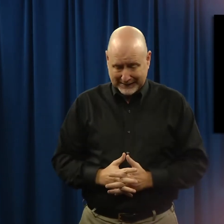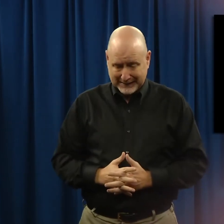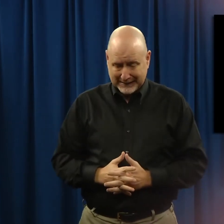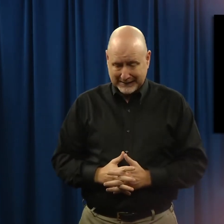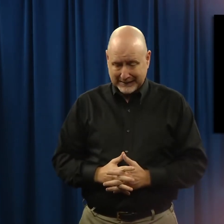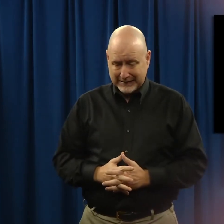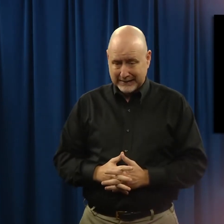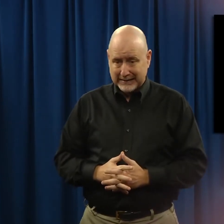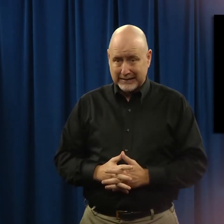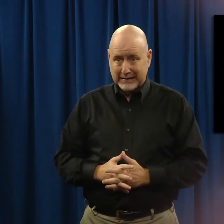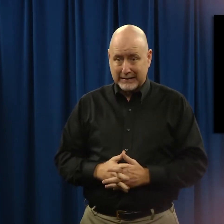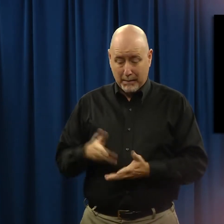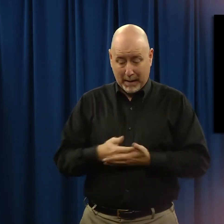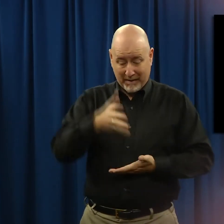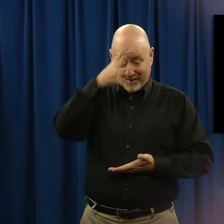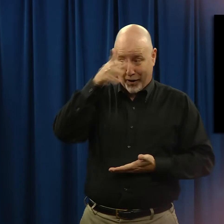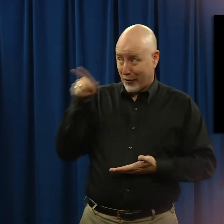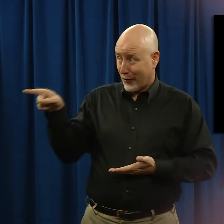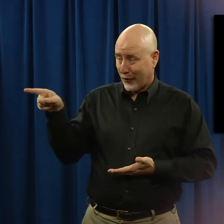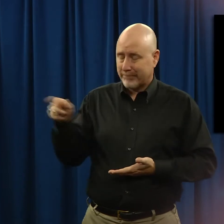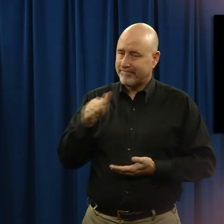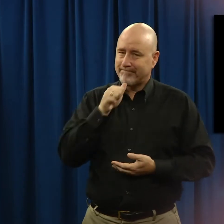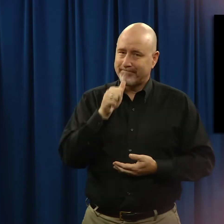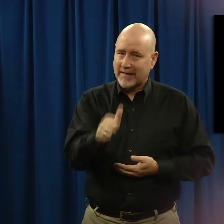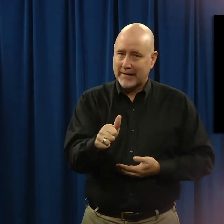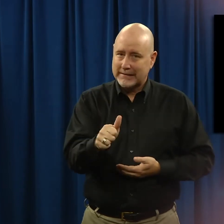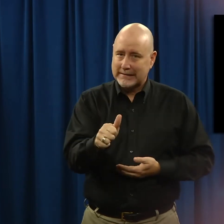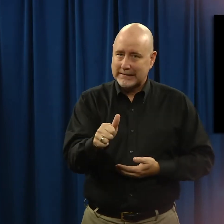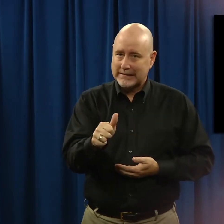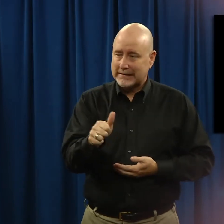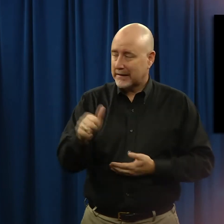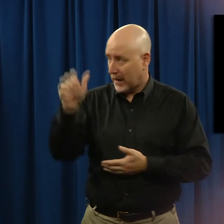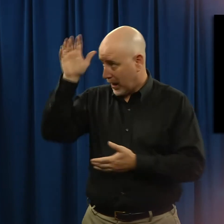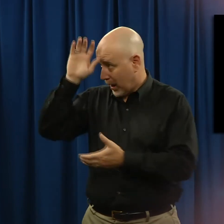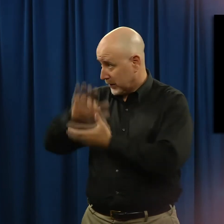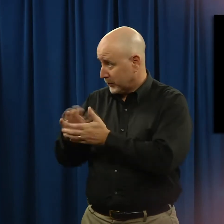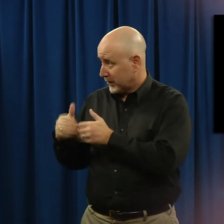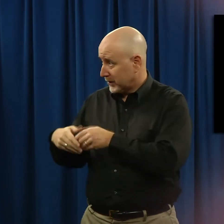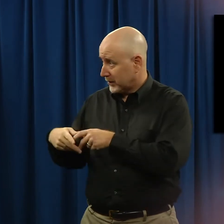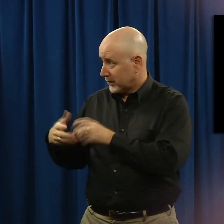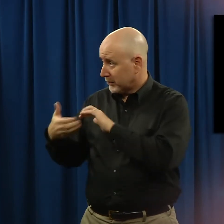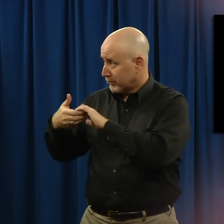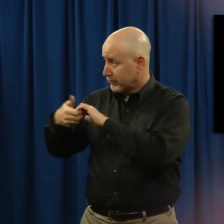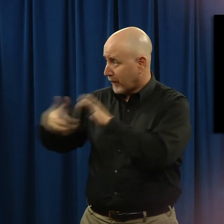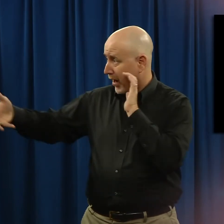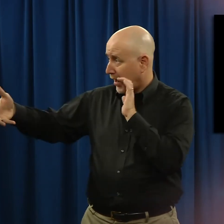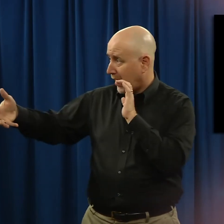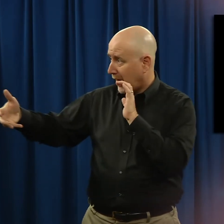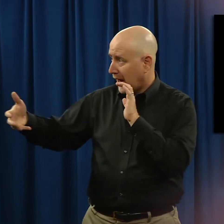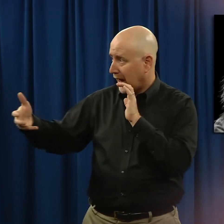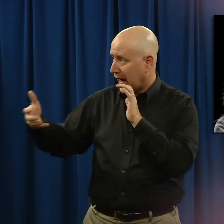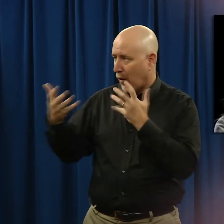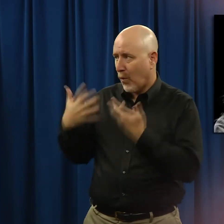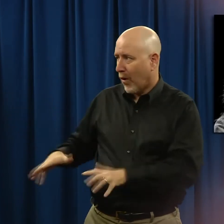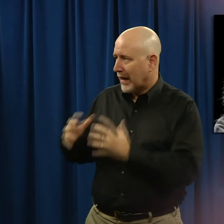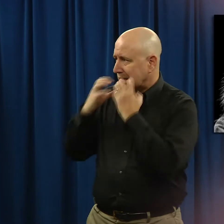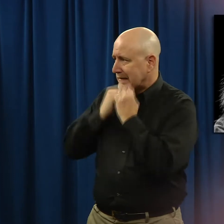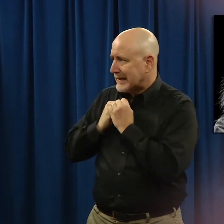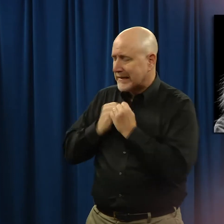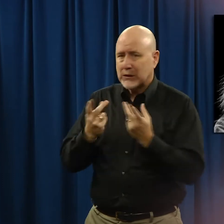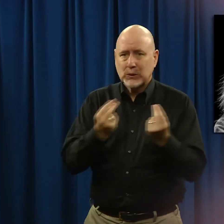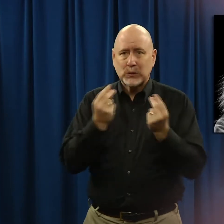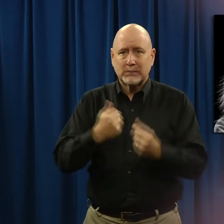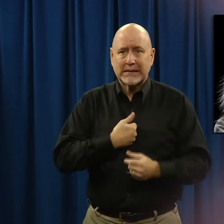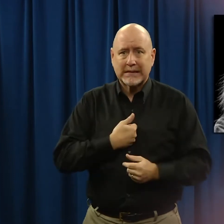my husband was not the father. I didn't want to lose my husband. What could I do? We were